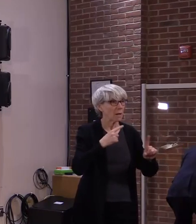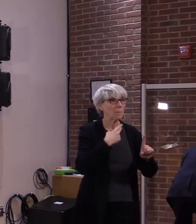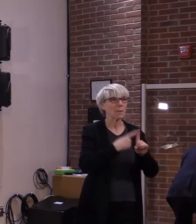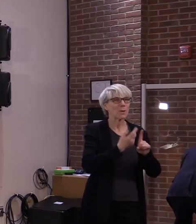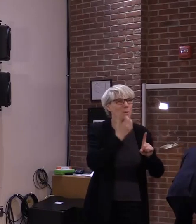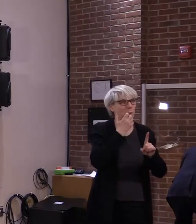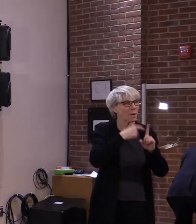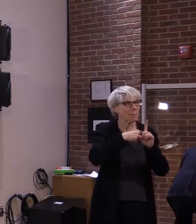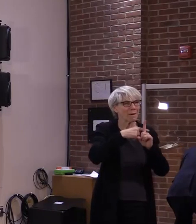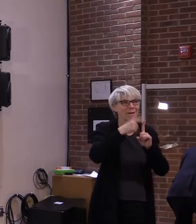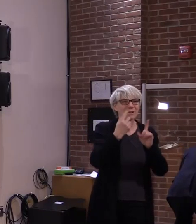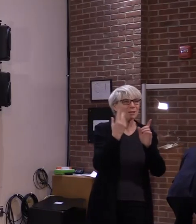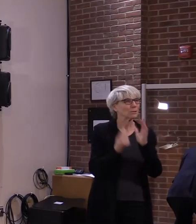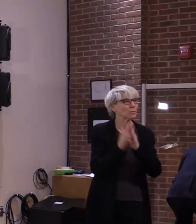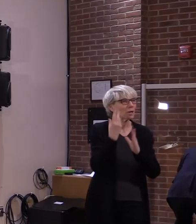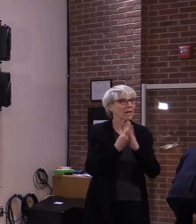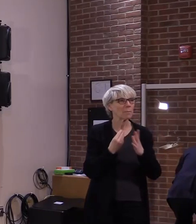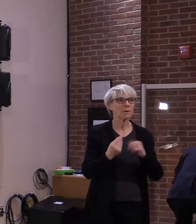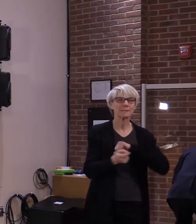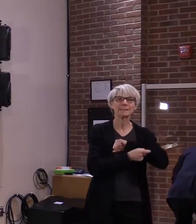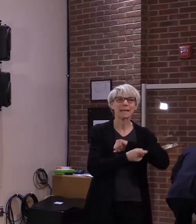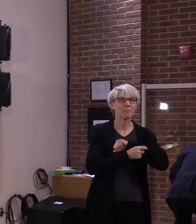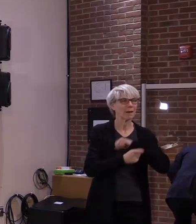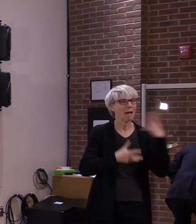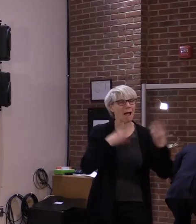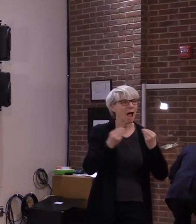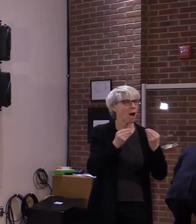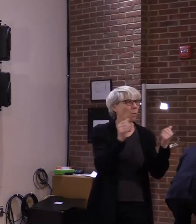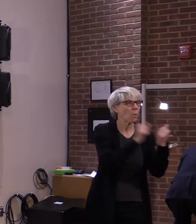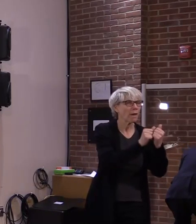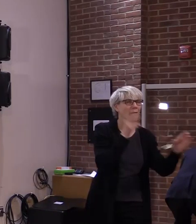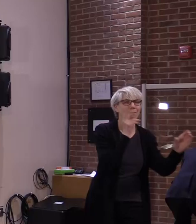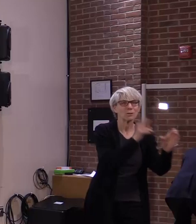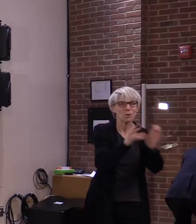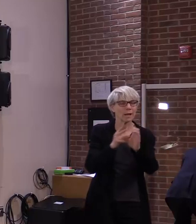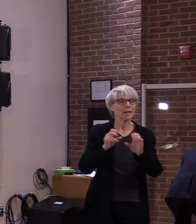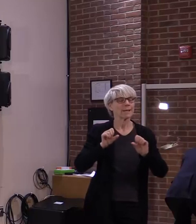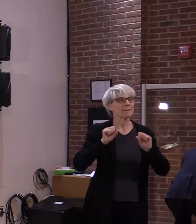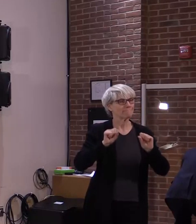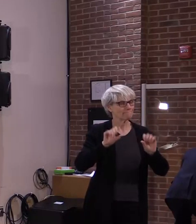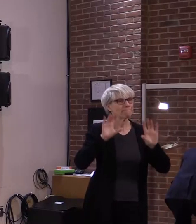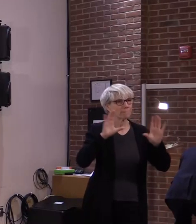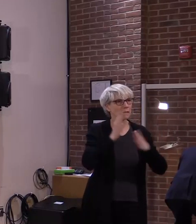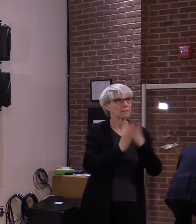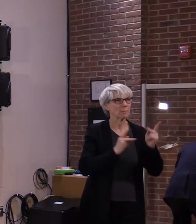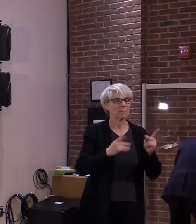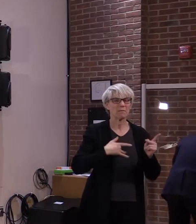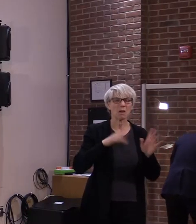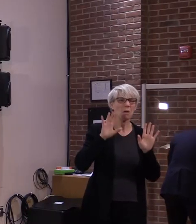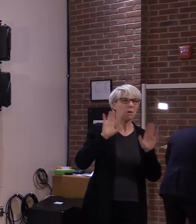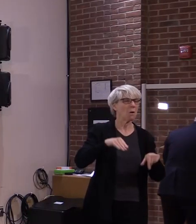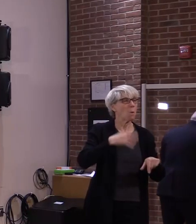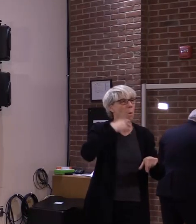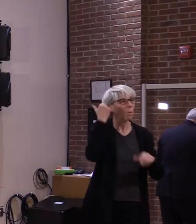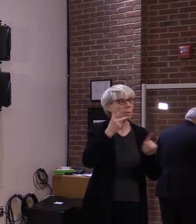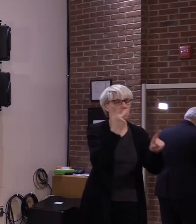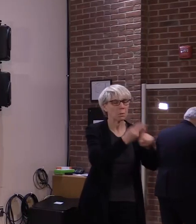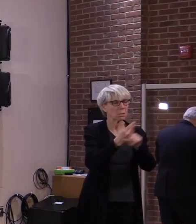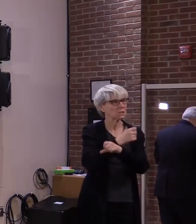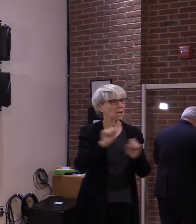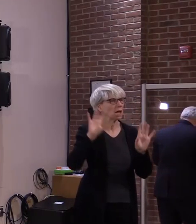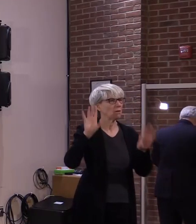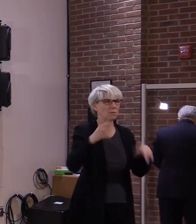take increasing risk. And some risks might seem more acceptable to some now that our most vulnerable